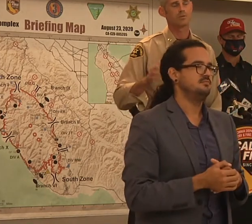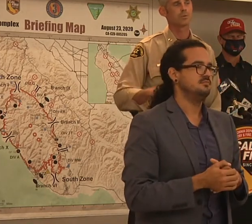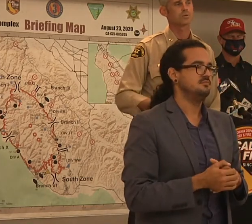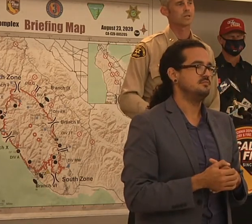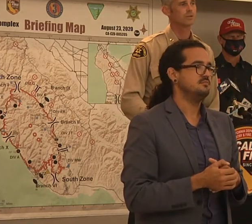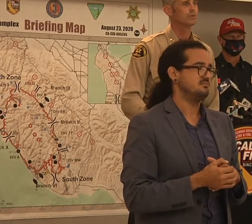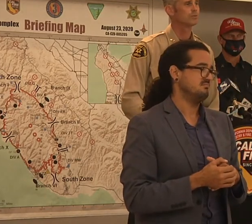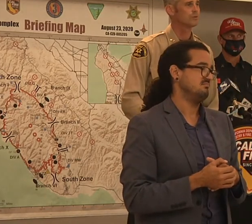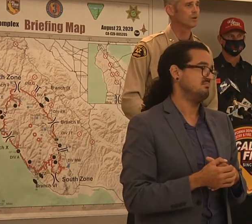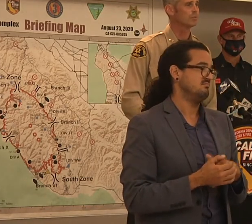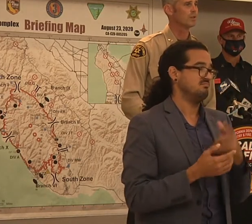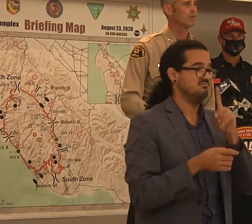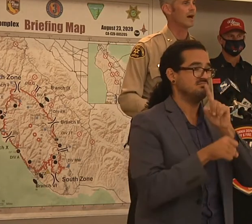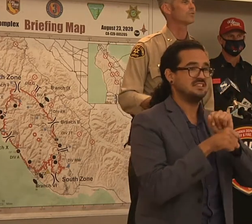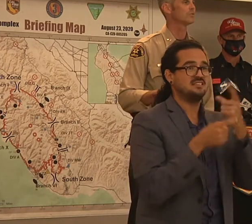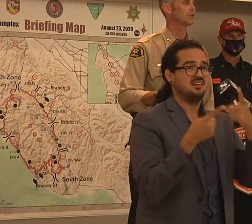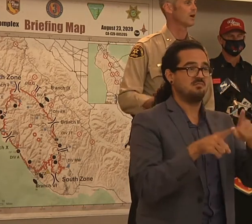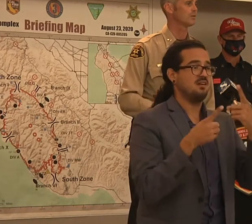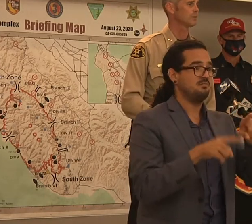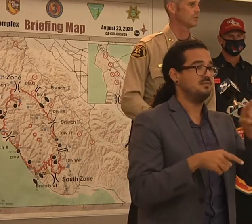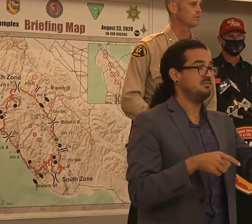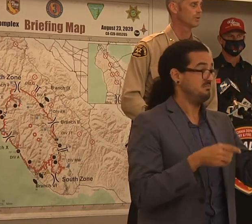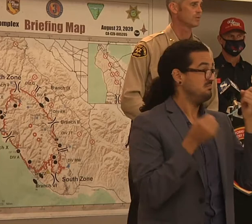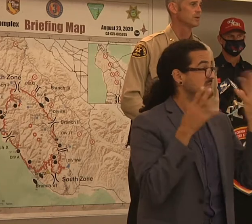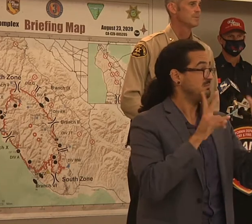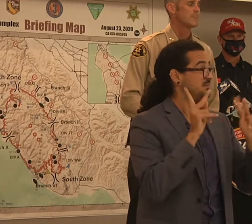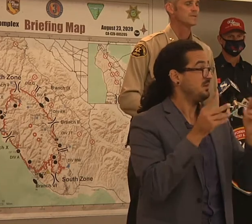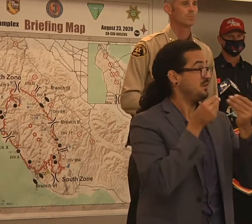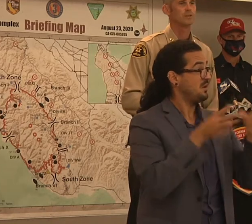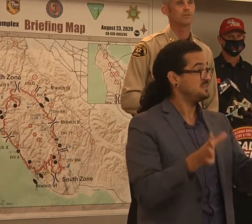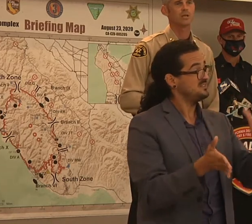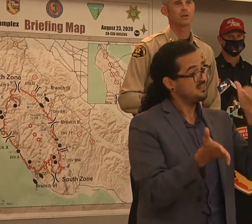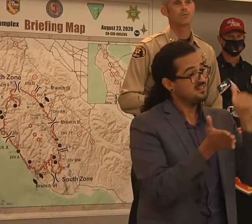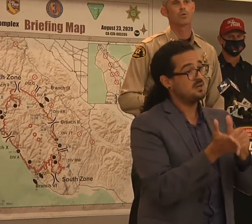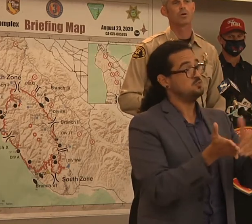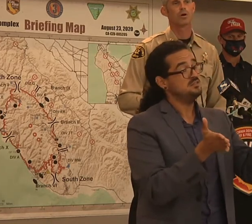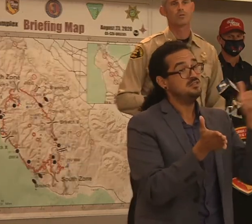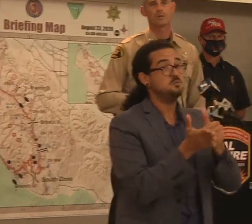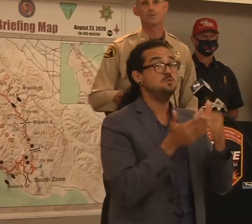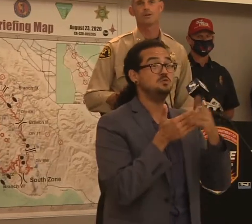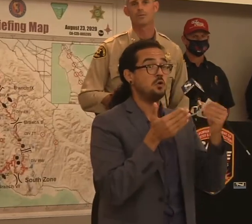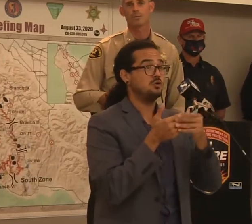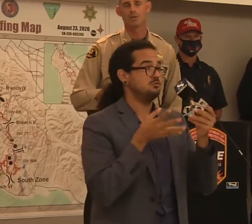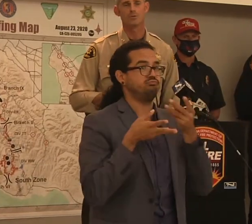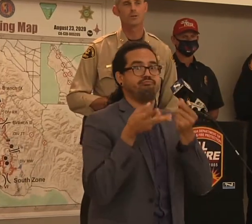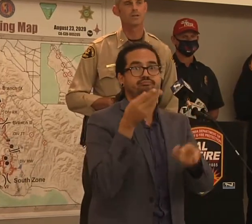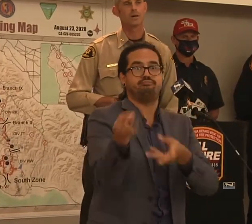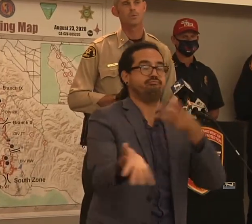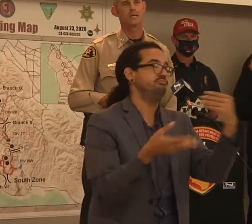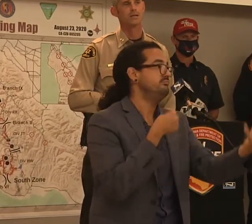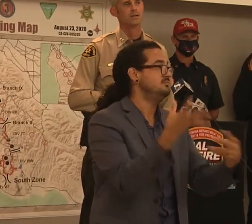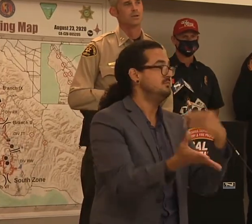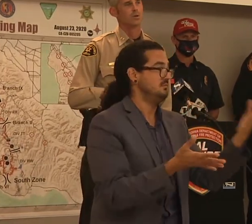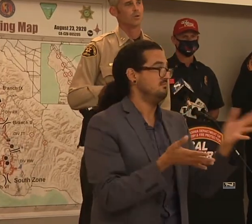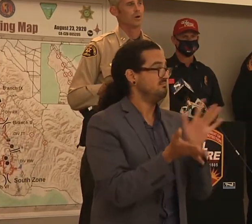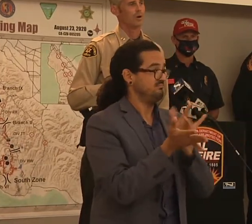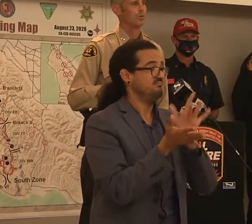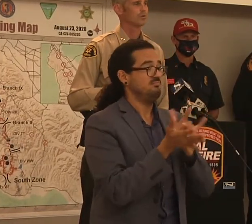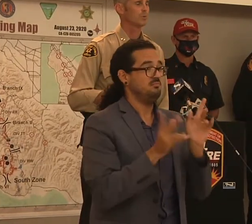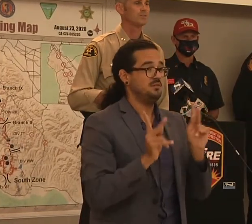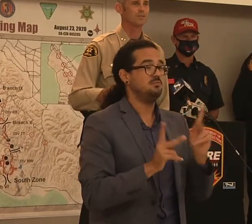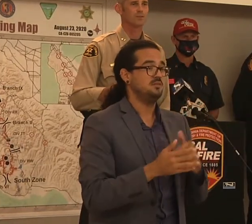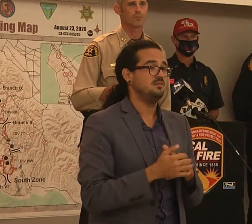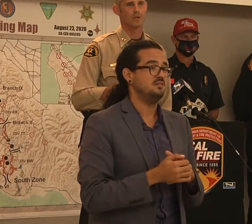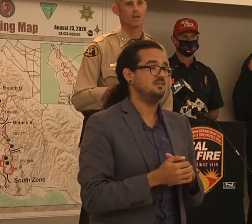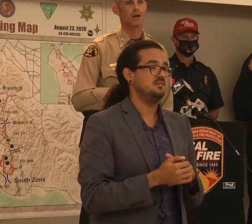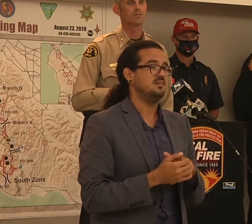people unfortunately lose, thousands of dollars to these folks. So please, if you get a phone call from a utility company or